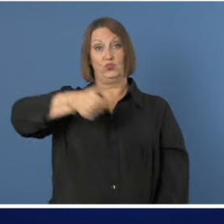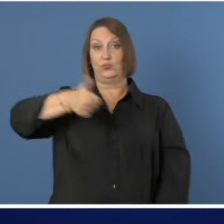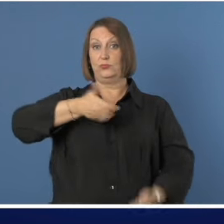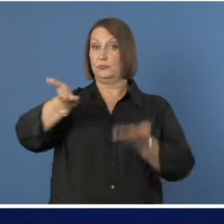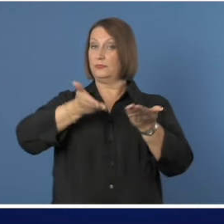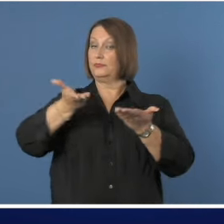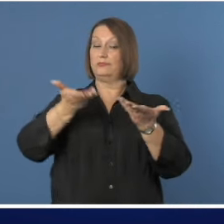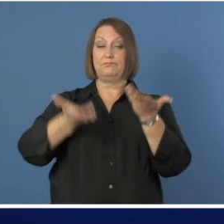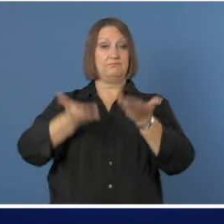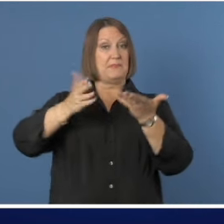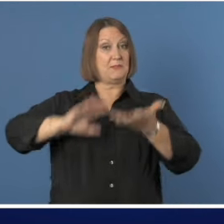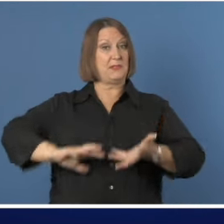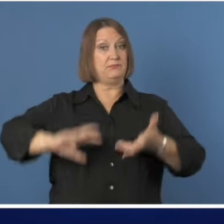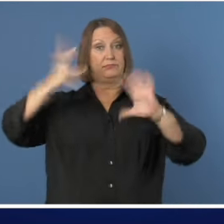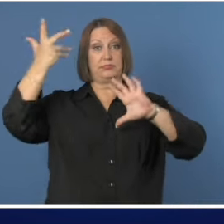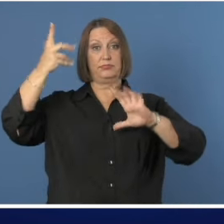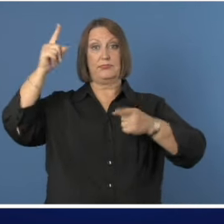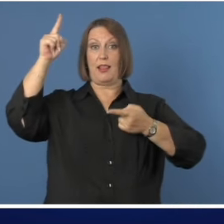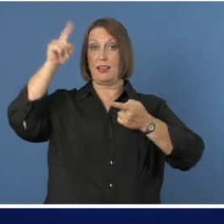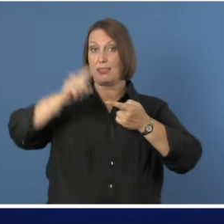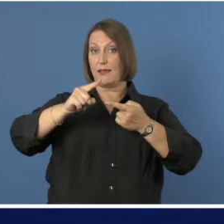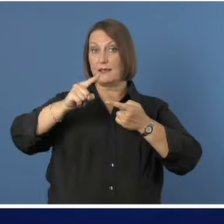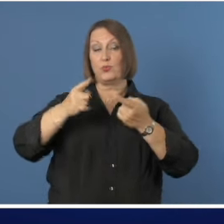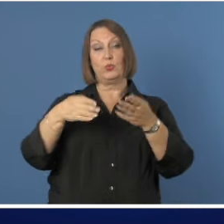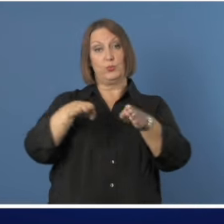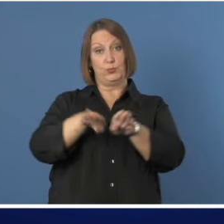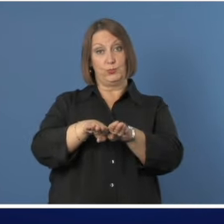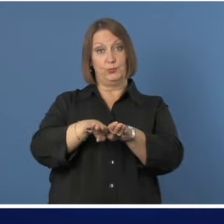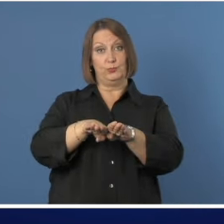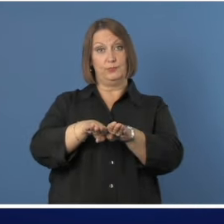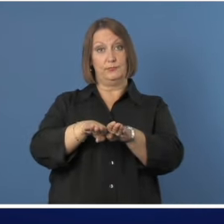Transportation services may be disrupted.